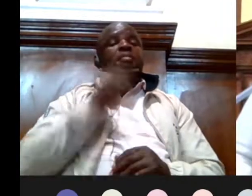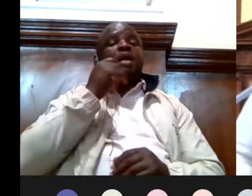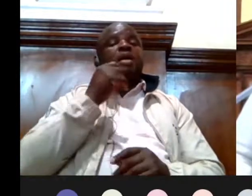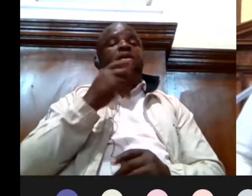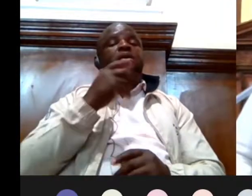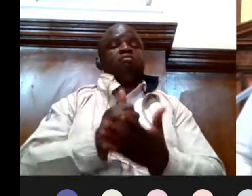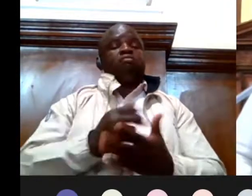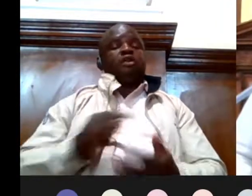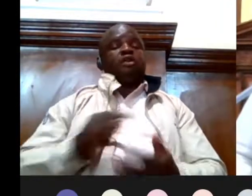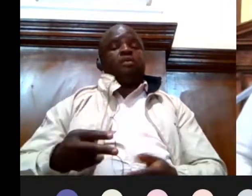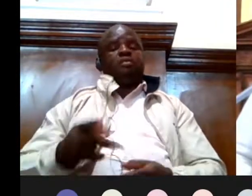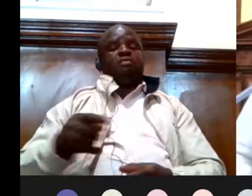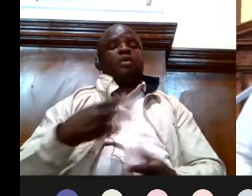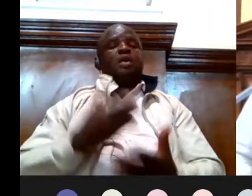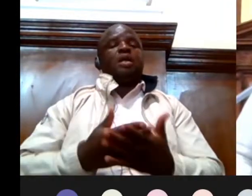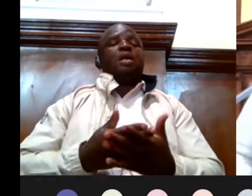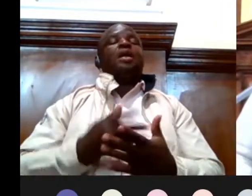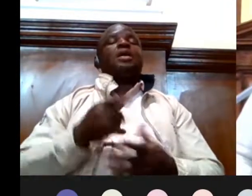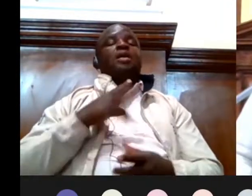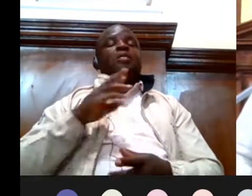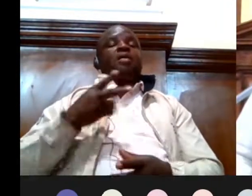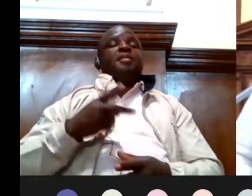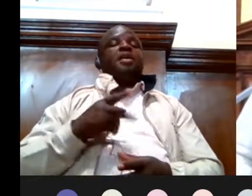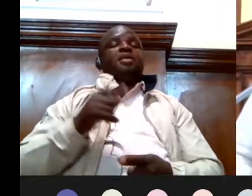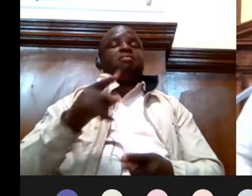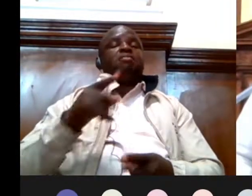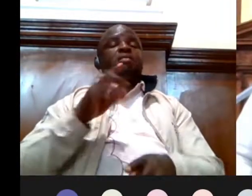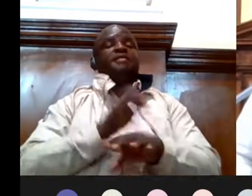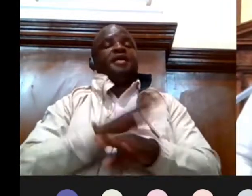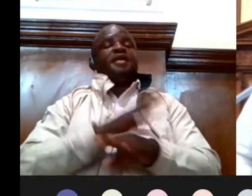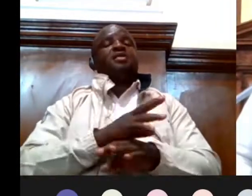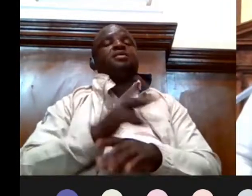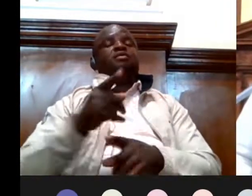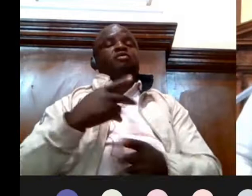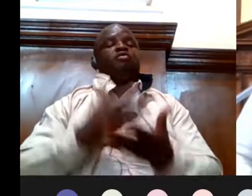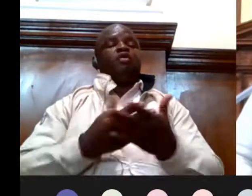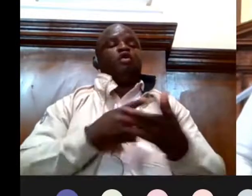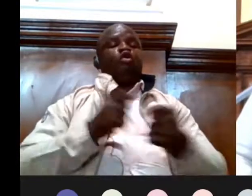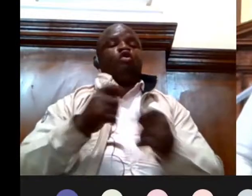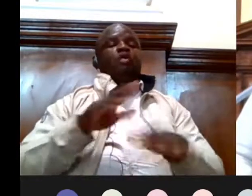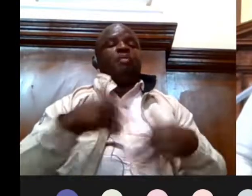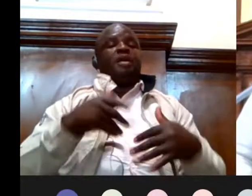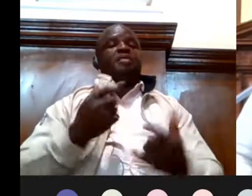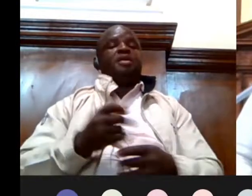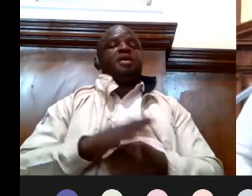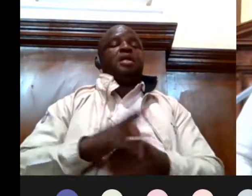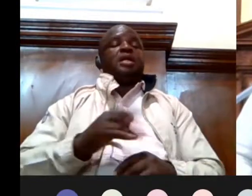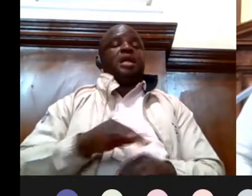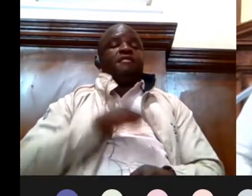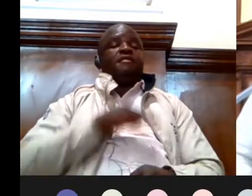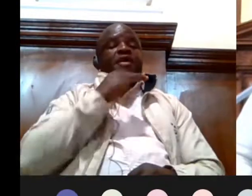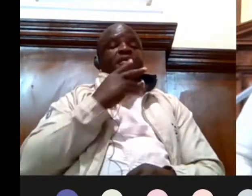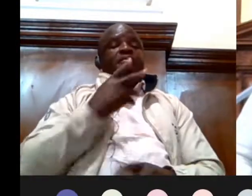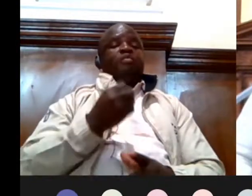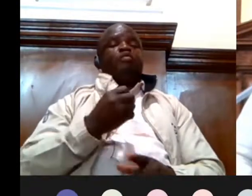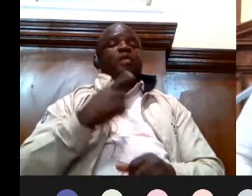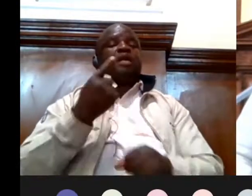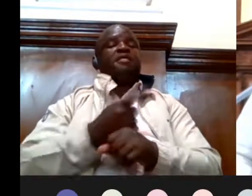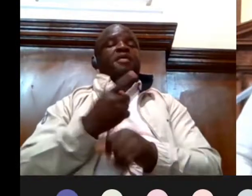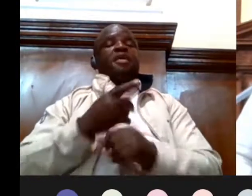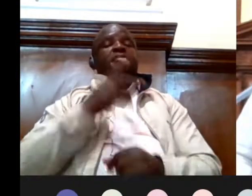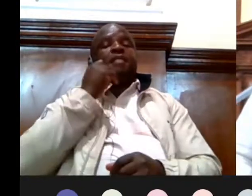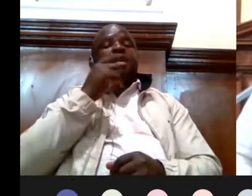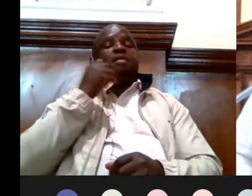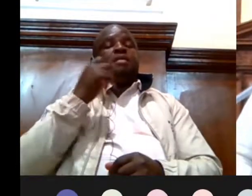you ingathi ngaba a female next to you ok-advise ayo how to run this house. We are tired of this thing. Everything is